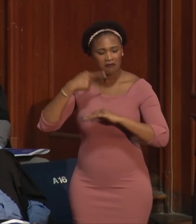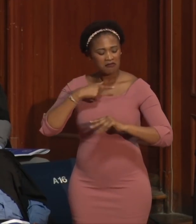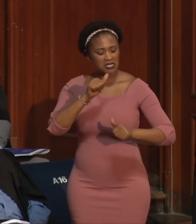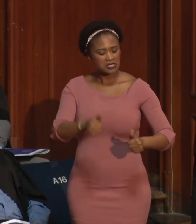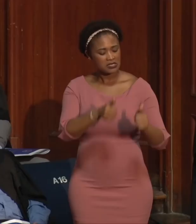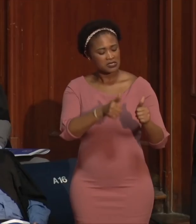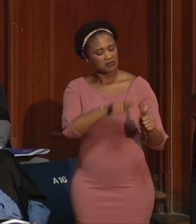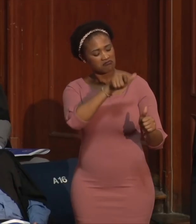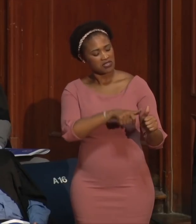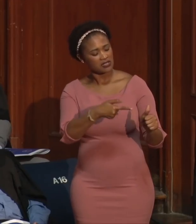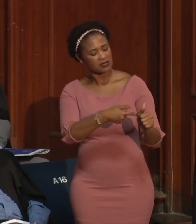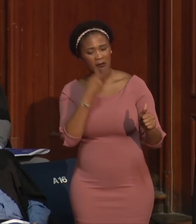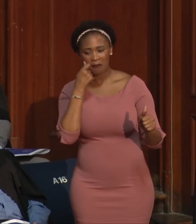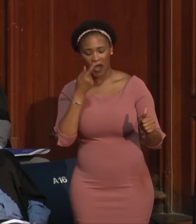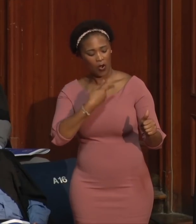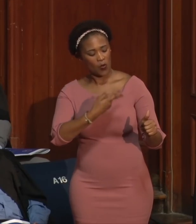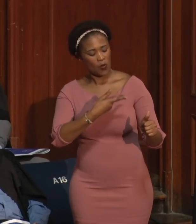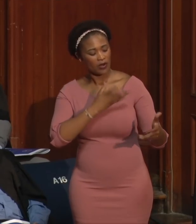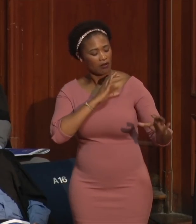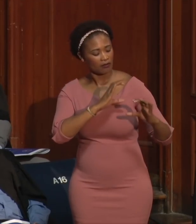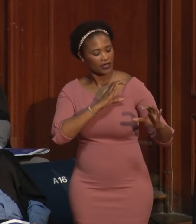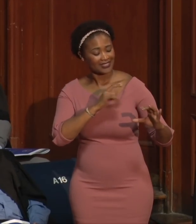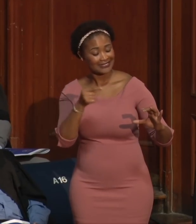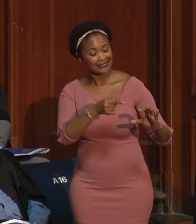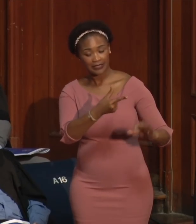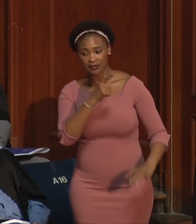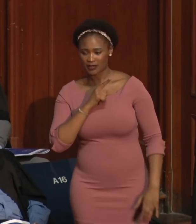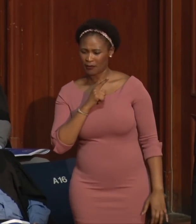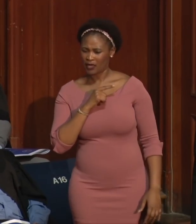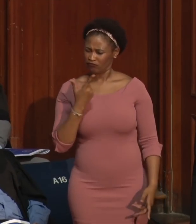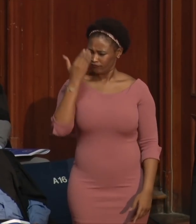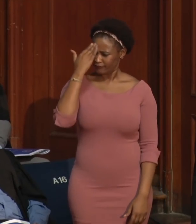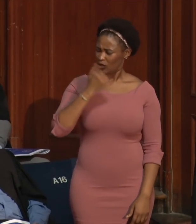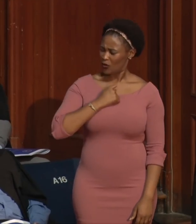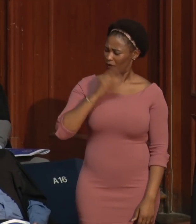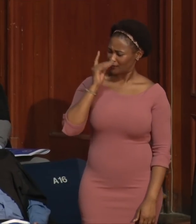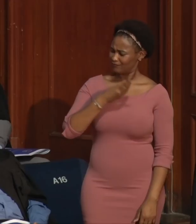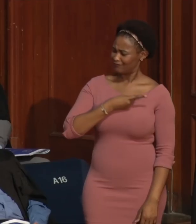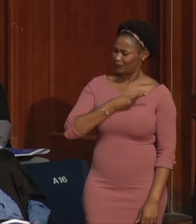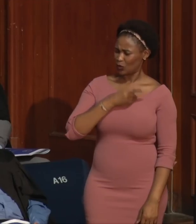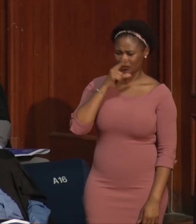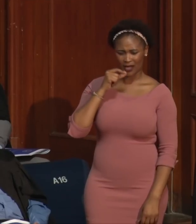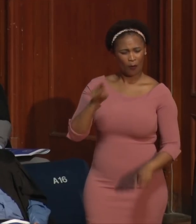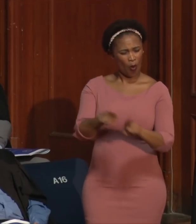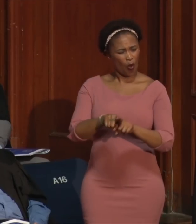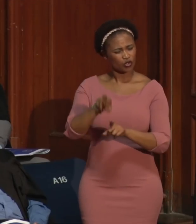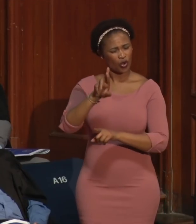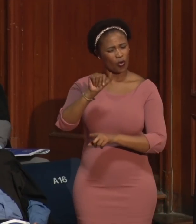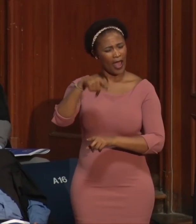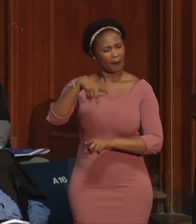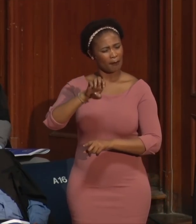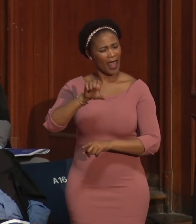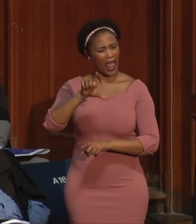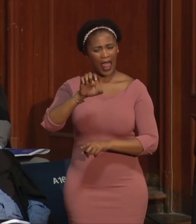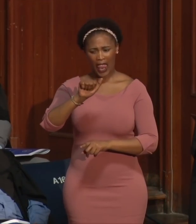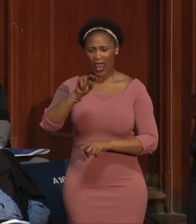and we happened to start speaking. And he said, you know, my daughter's name is also Rapelang. And I said, that's wonderful.